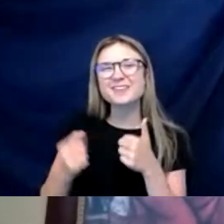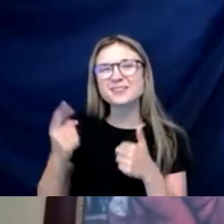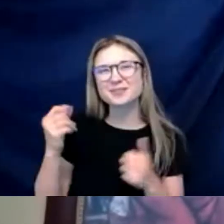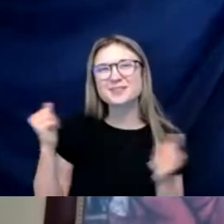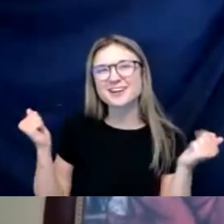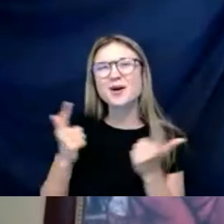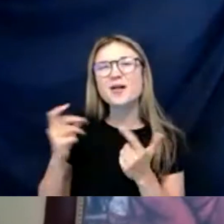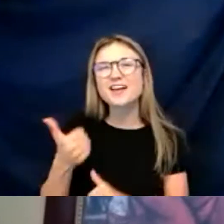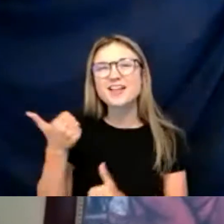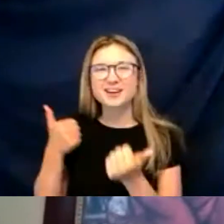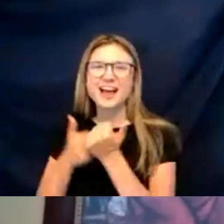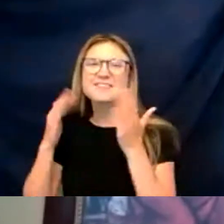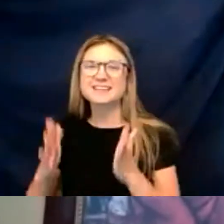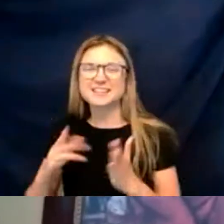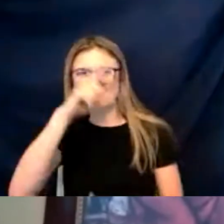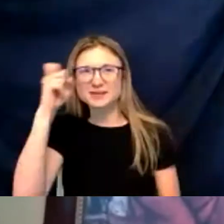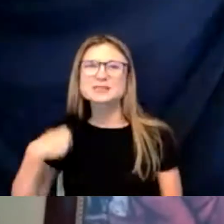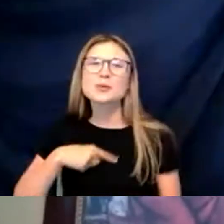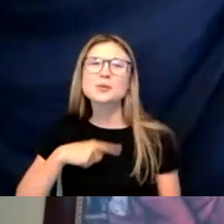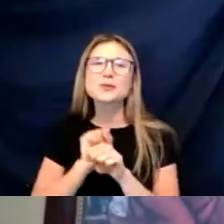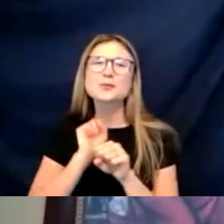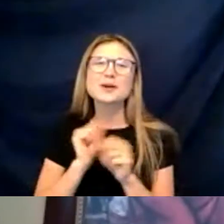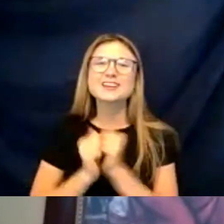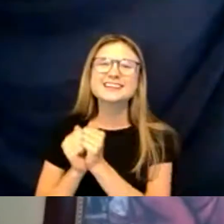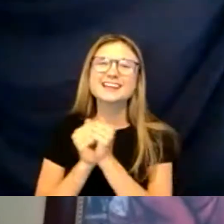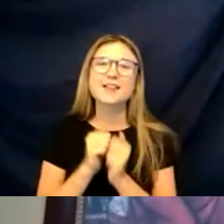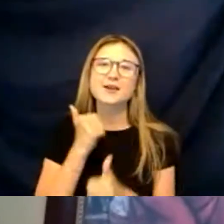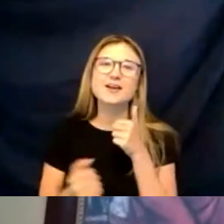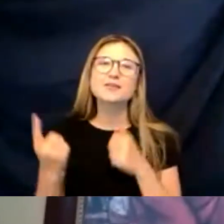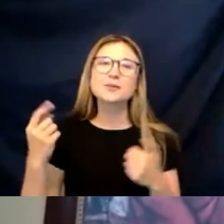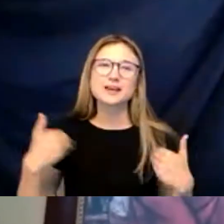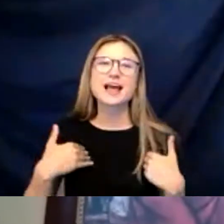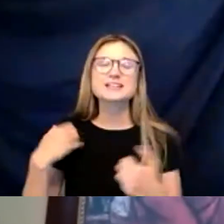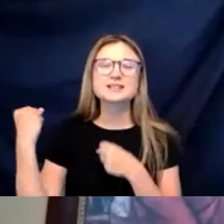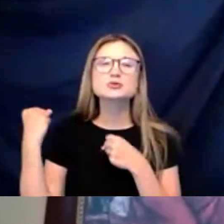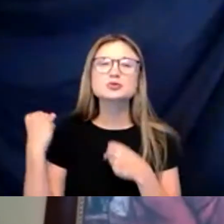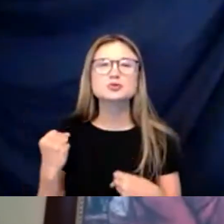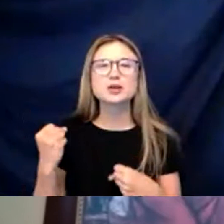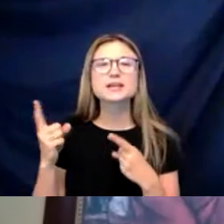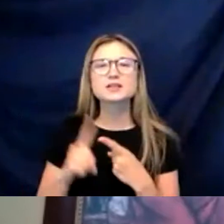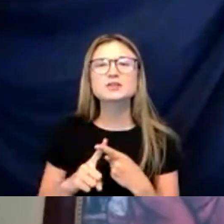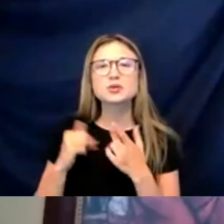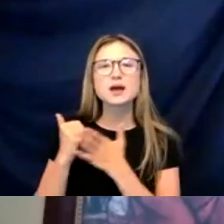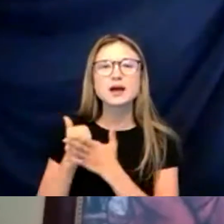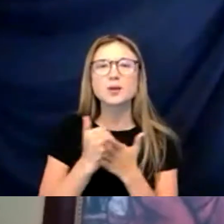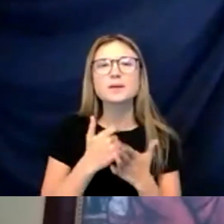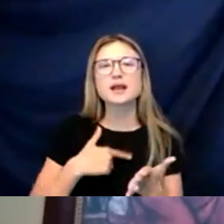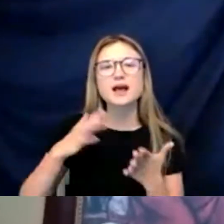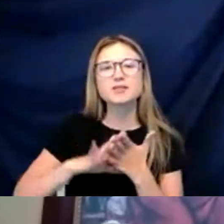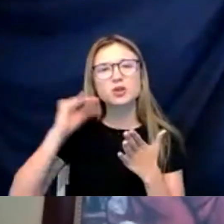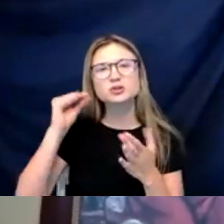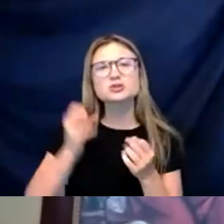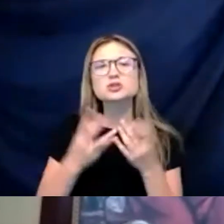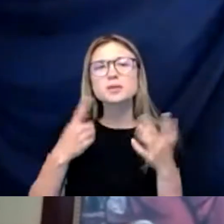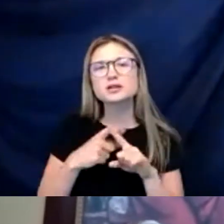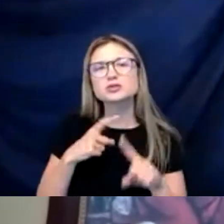we do it together. So everybody has their strengths that contribute to everything we do. And I've learned so much from all of you.